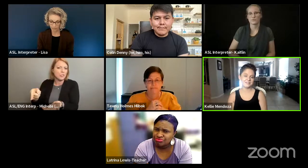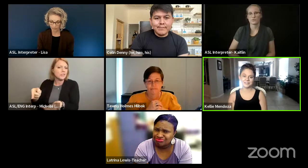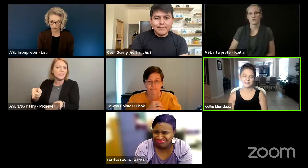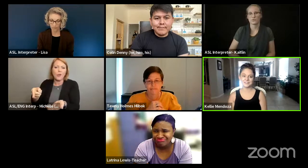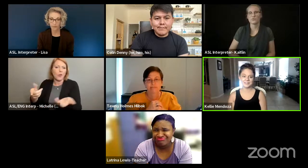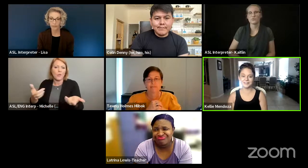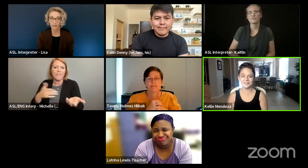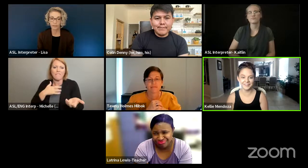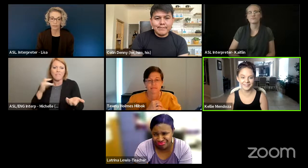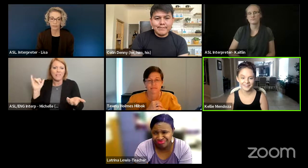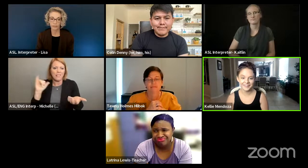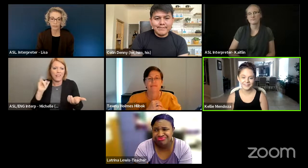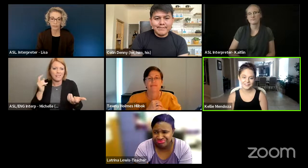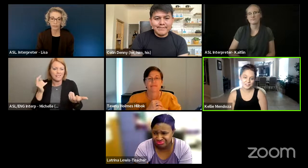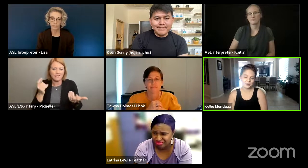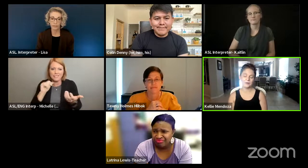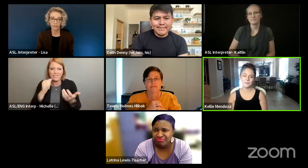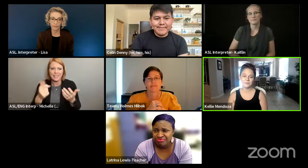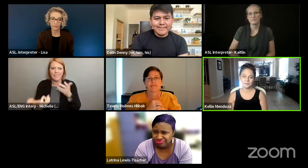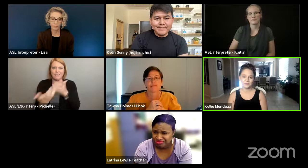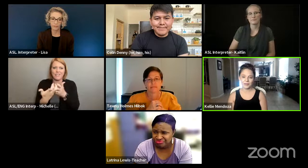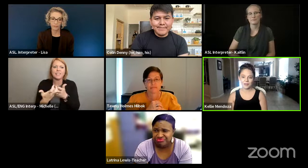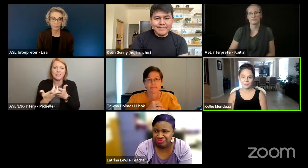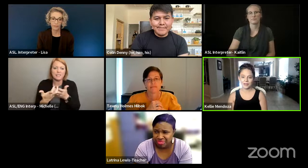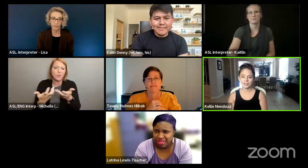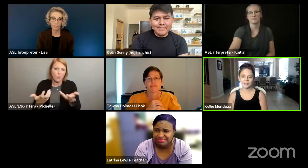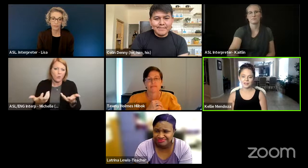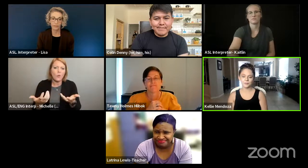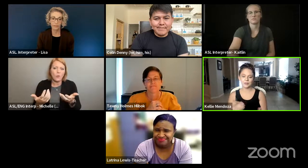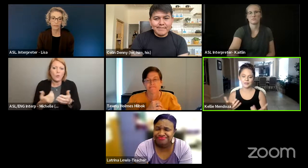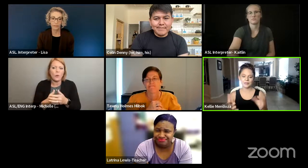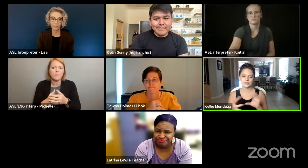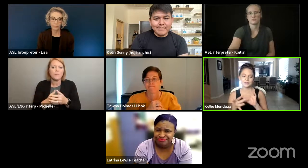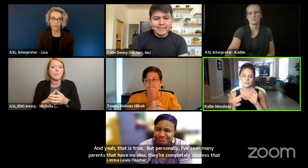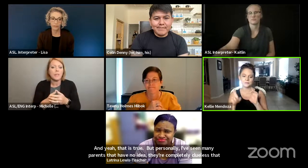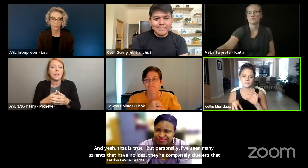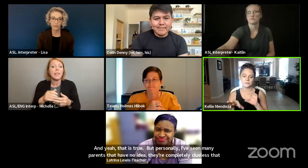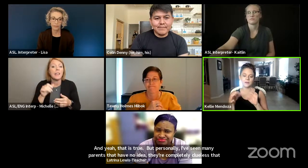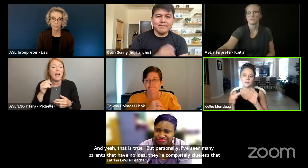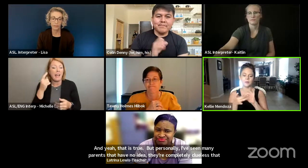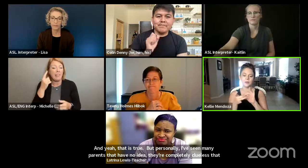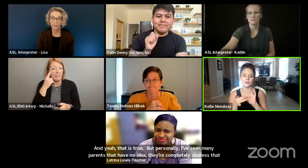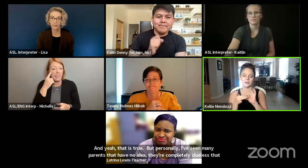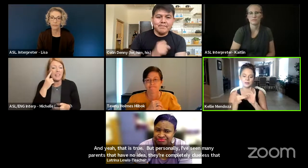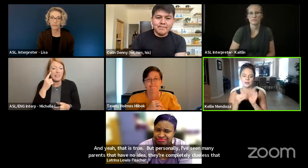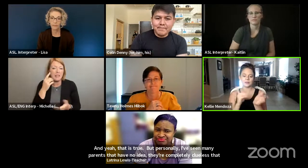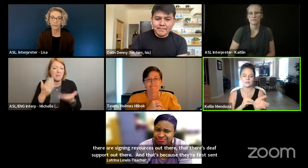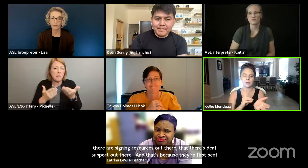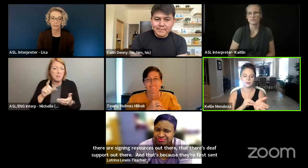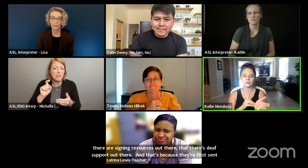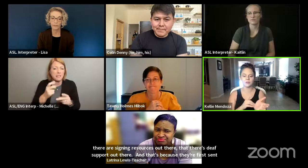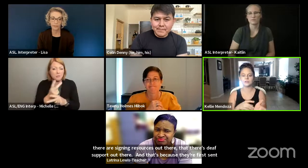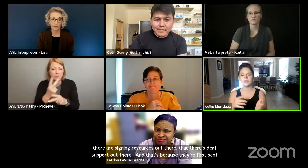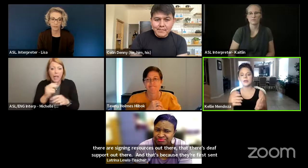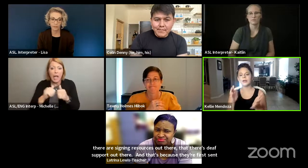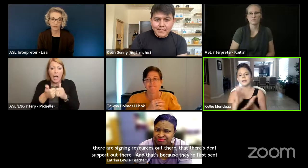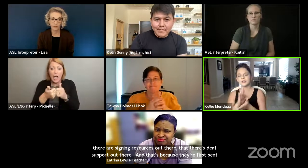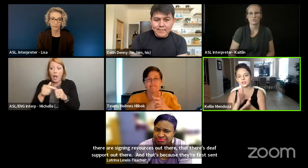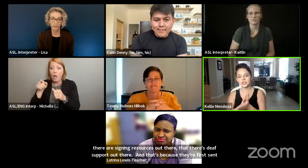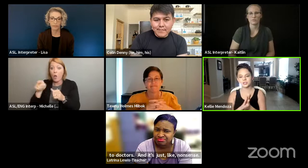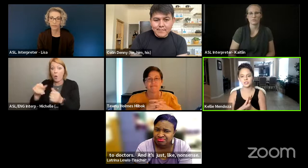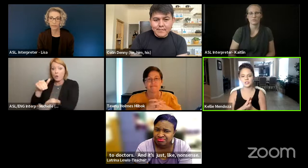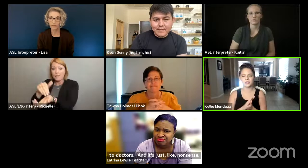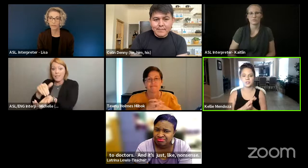like nonsense. So I think we need to find a way to connect doctors